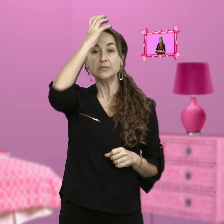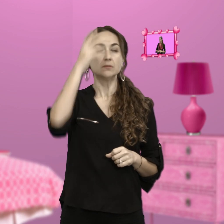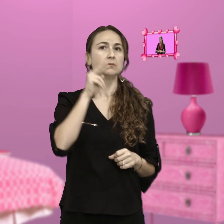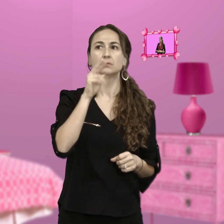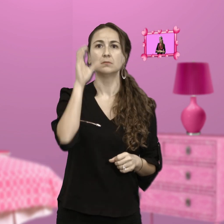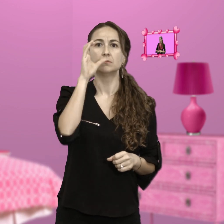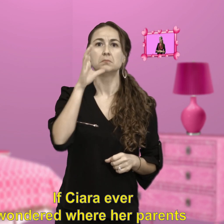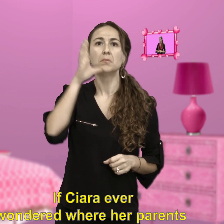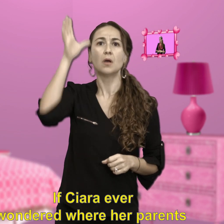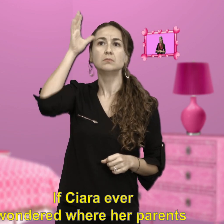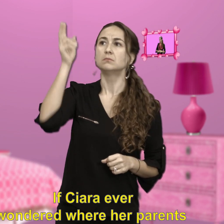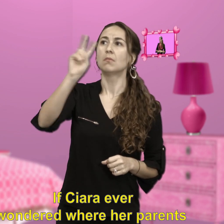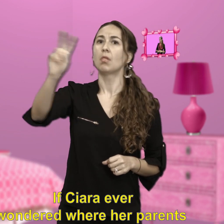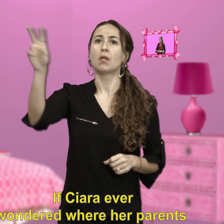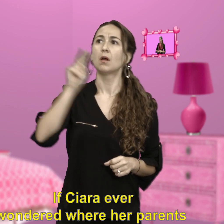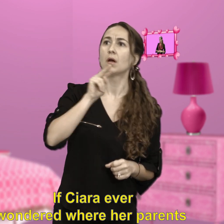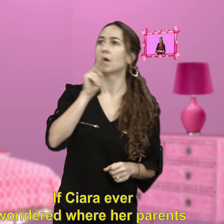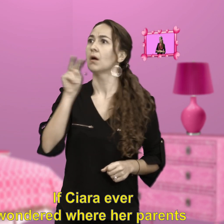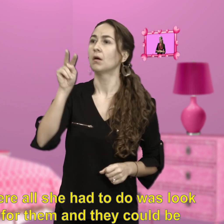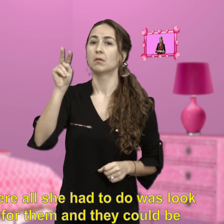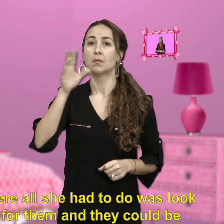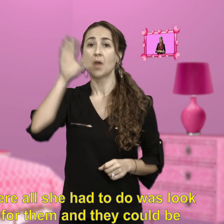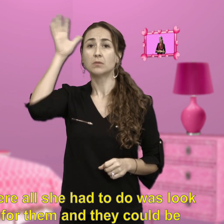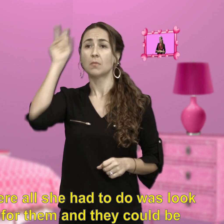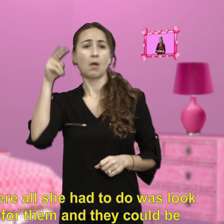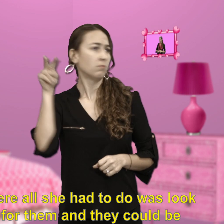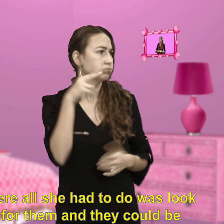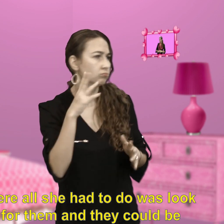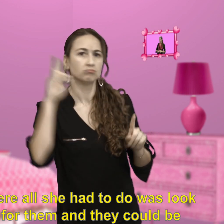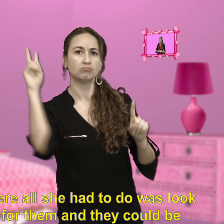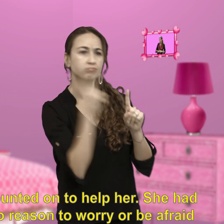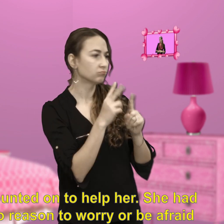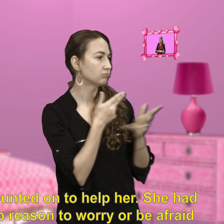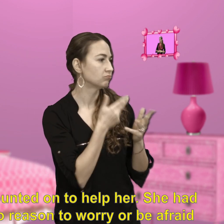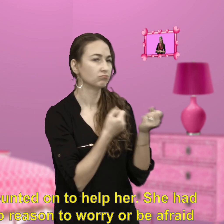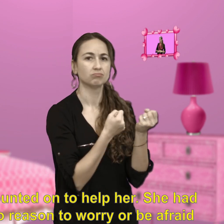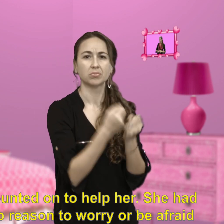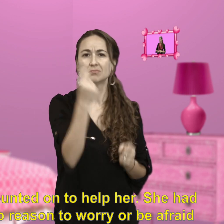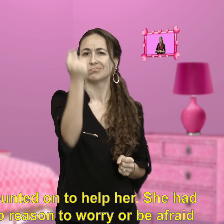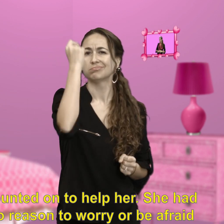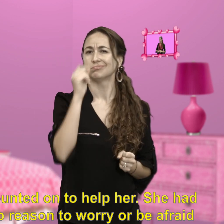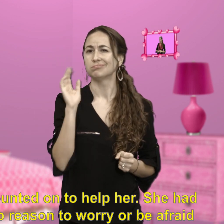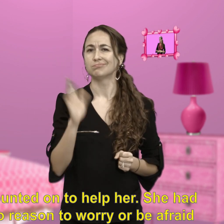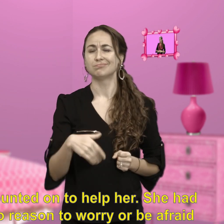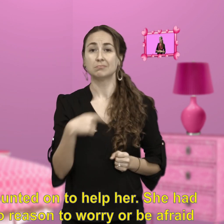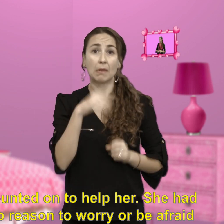If Ciara ever wondered where her parents were, all she had to do was look for them and they could be counted on to help her. She